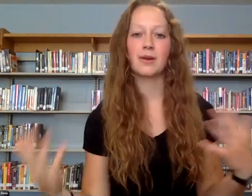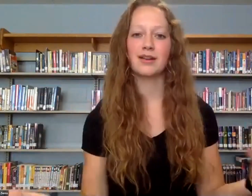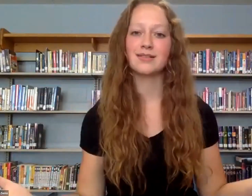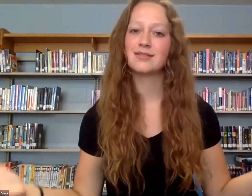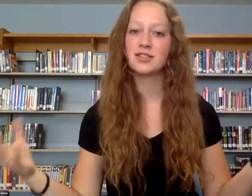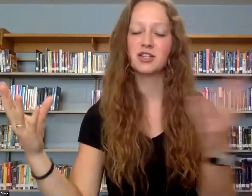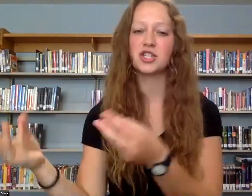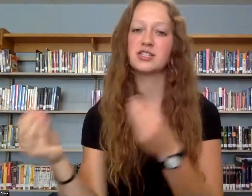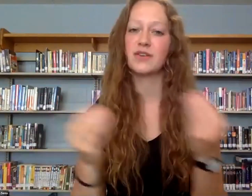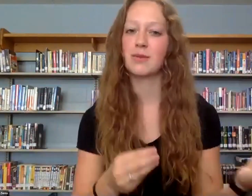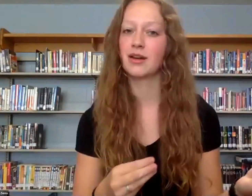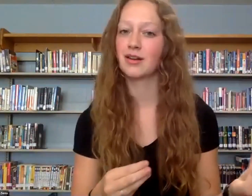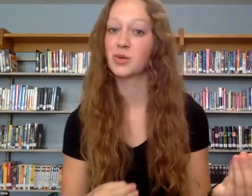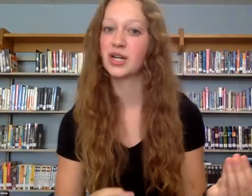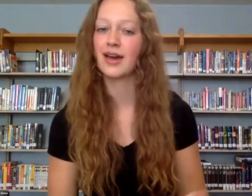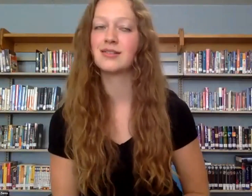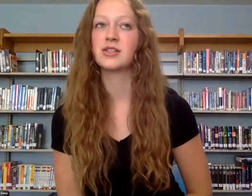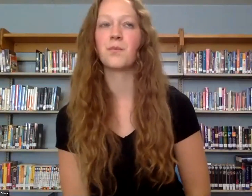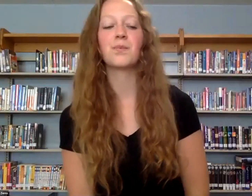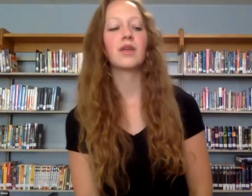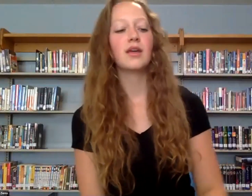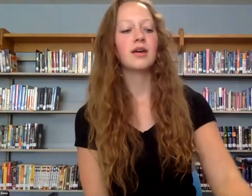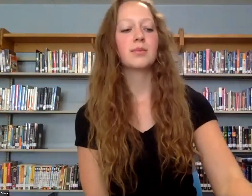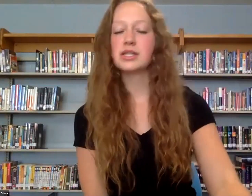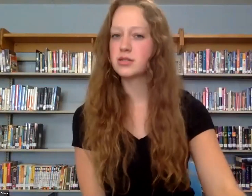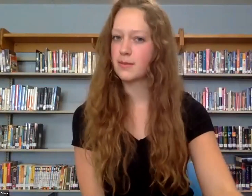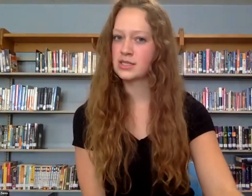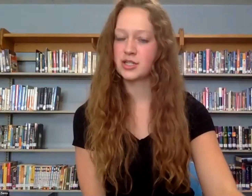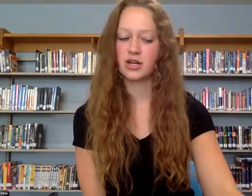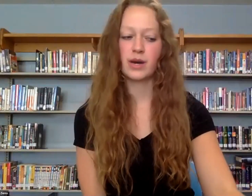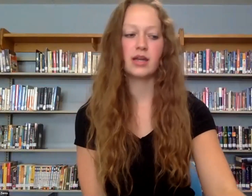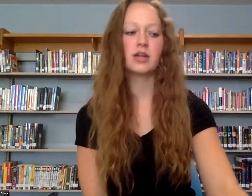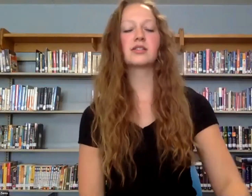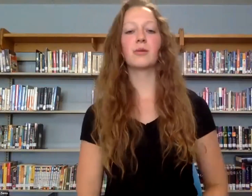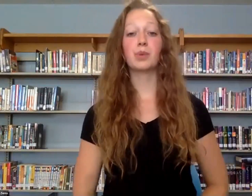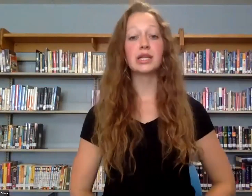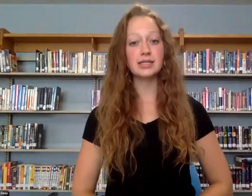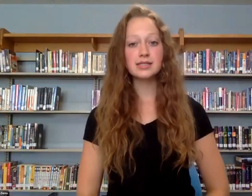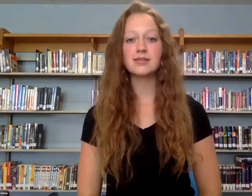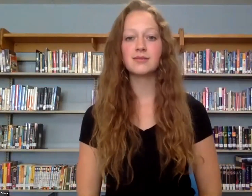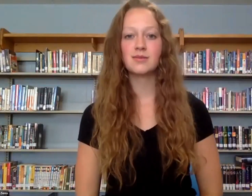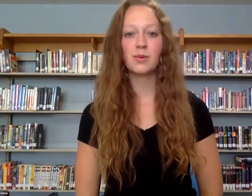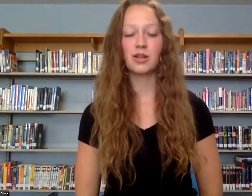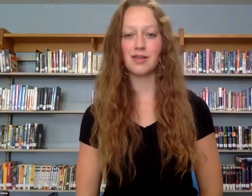and took the gist of it and made it a story. So, please don't take my sunshine away. You're going to start with please. We learned that